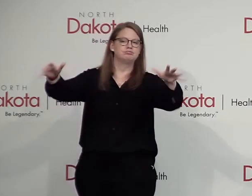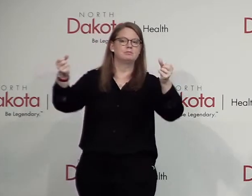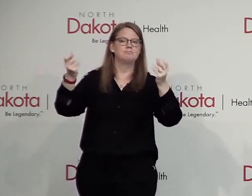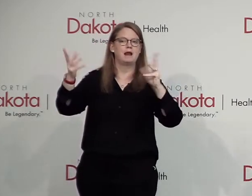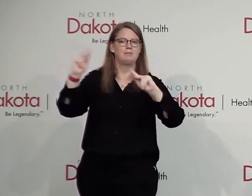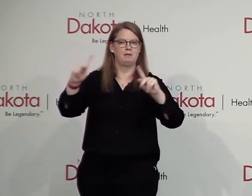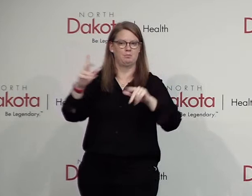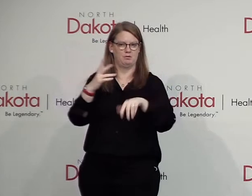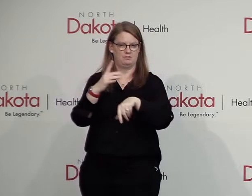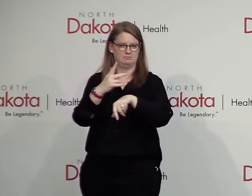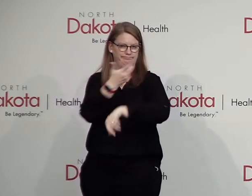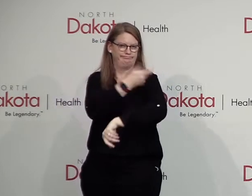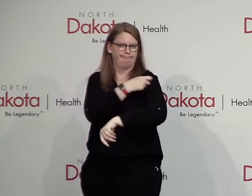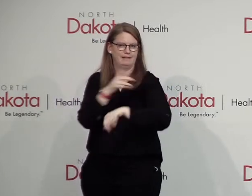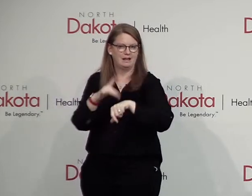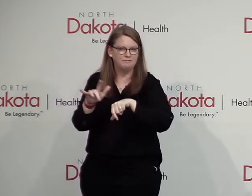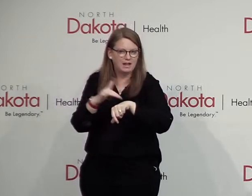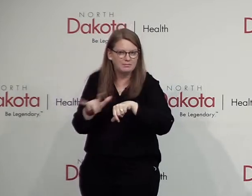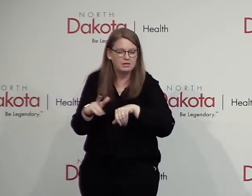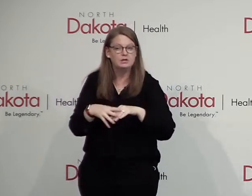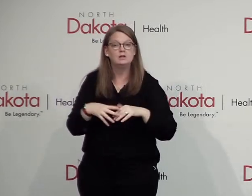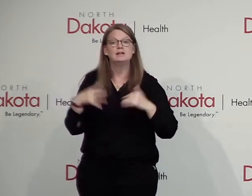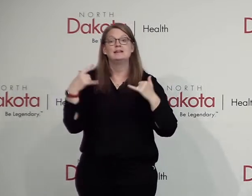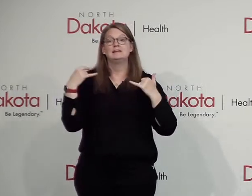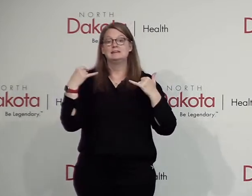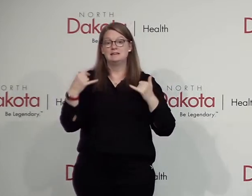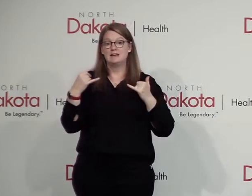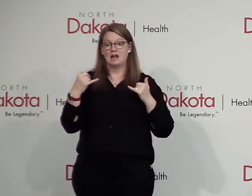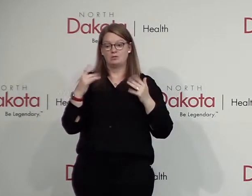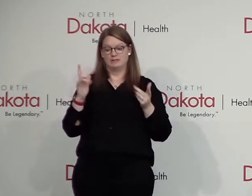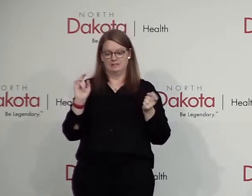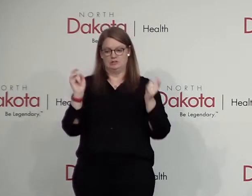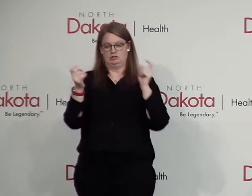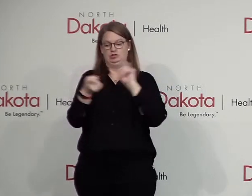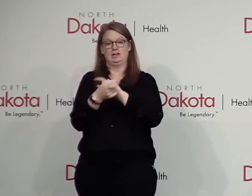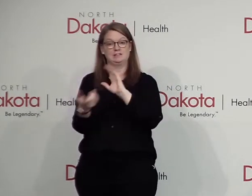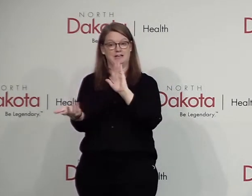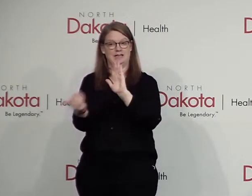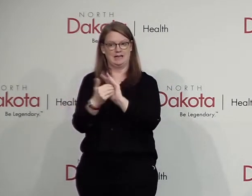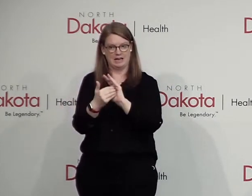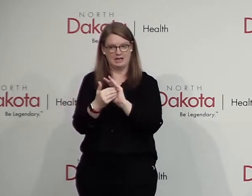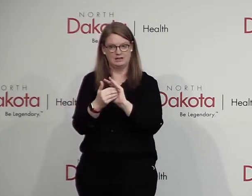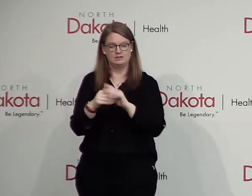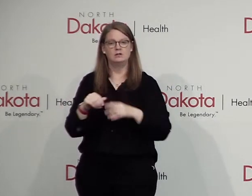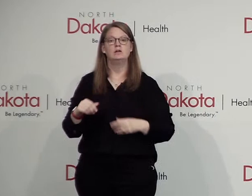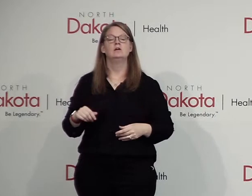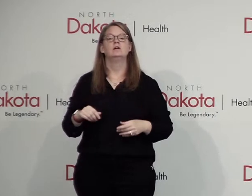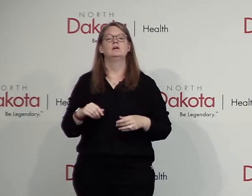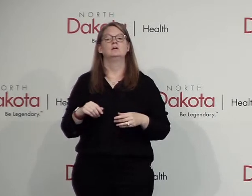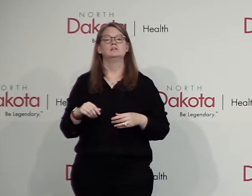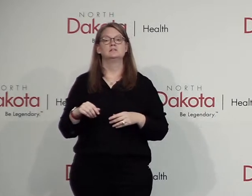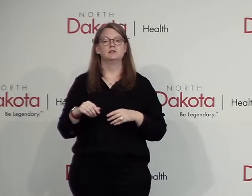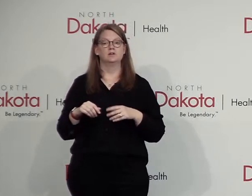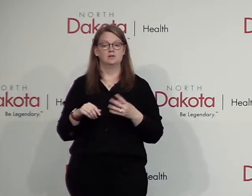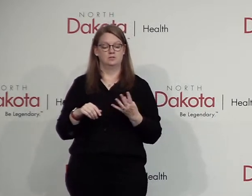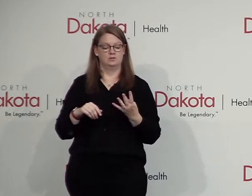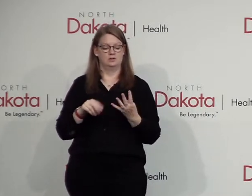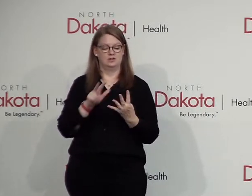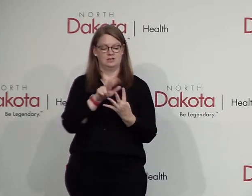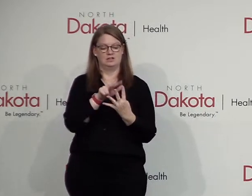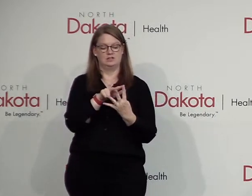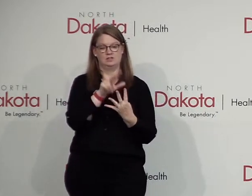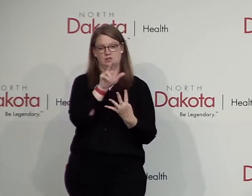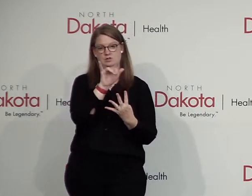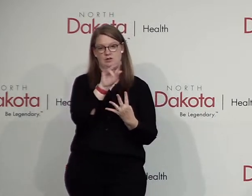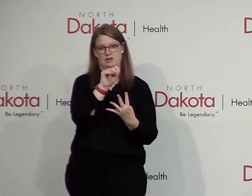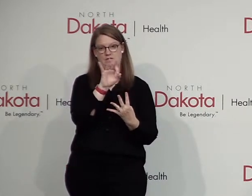It's now evolved even further, and so we're now having a four-pronged immunization with 2 influenza